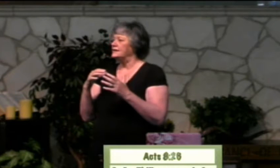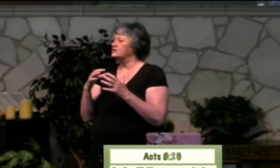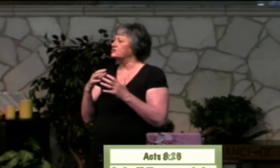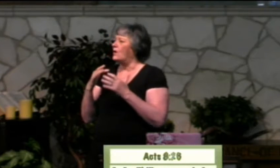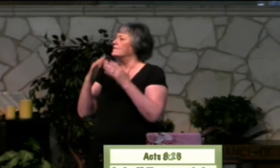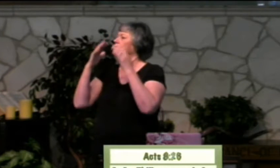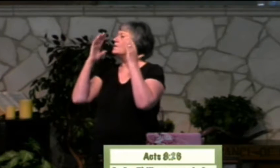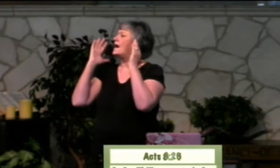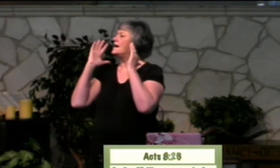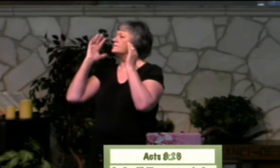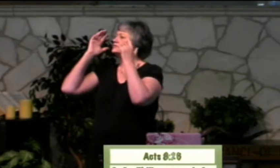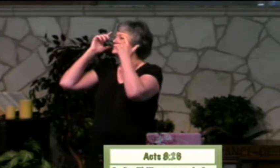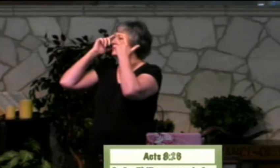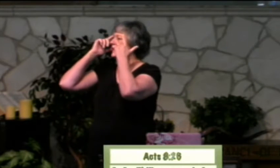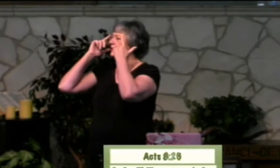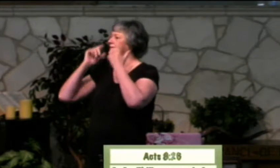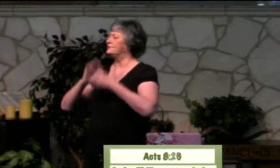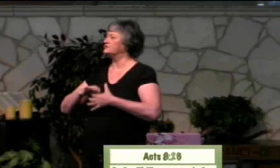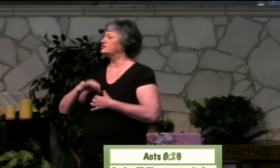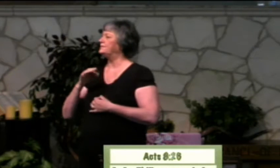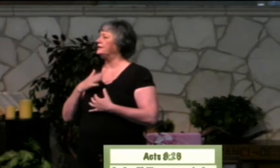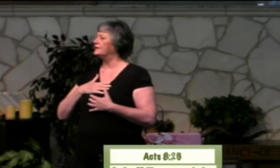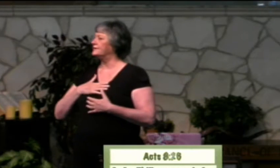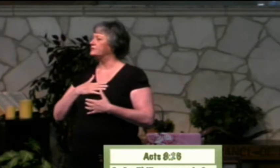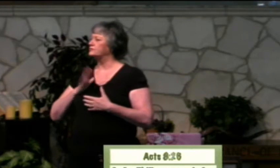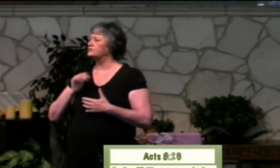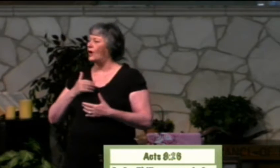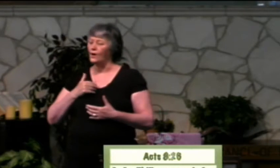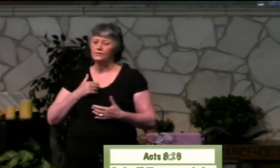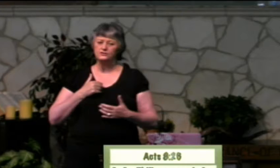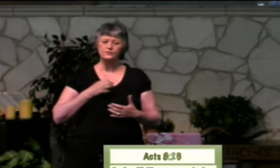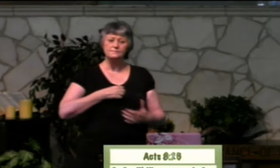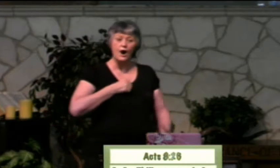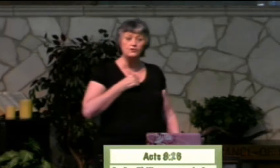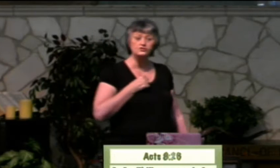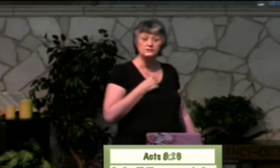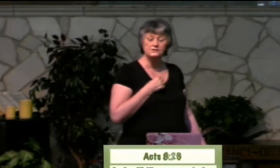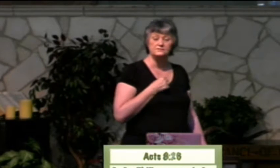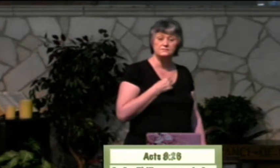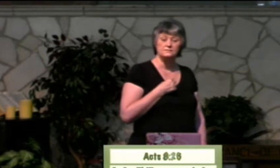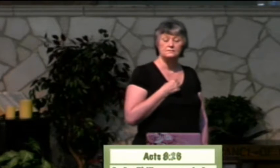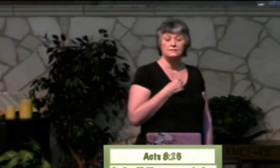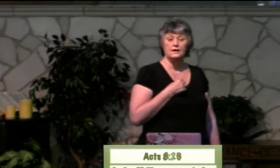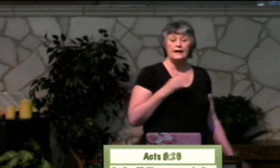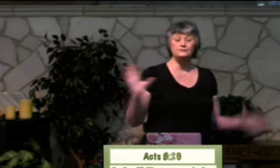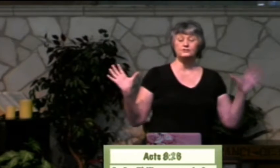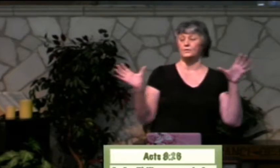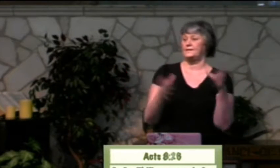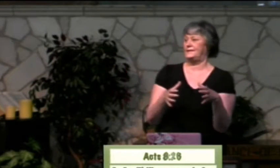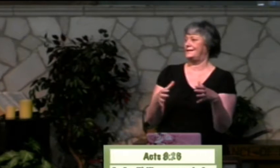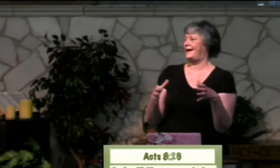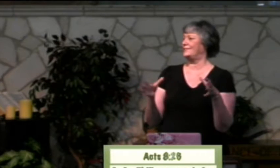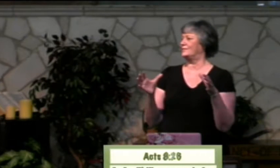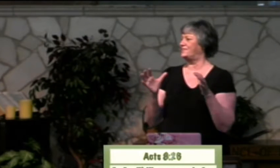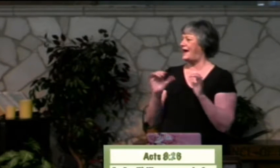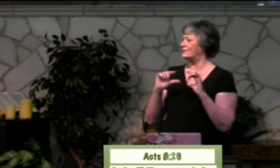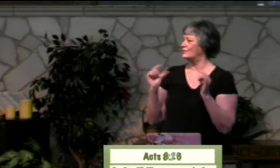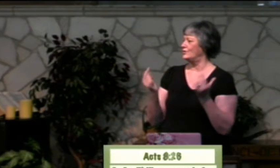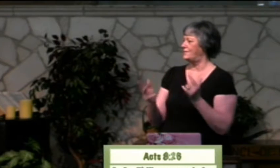It just overwhelms your brain and your spirit and your soul and your emotions. And you just want to be together with that group of